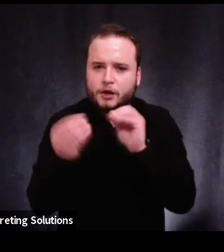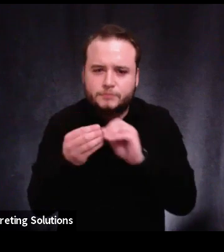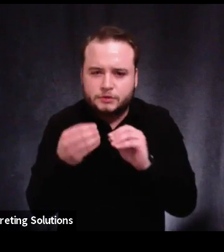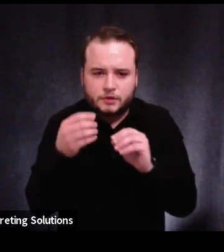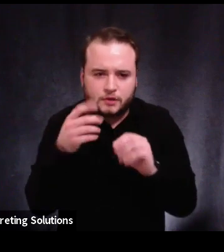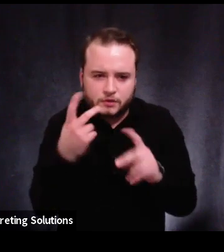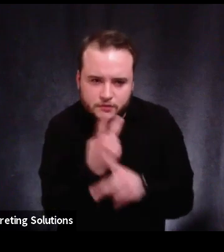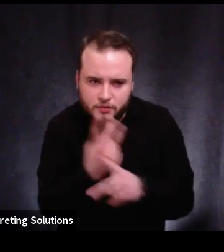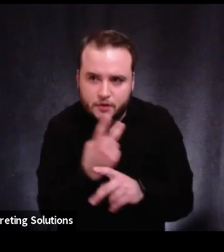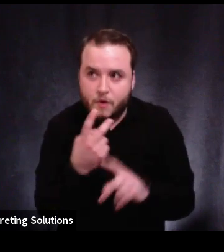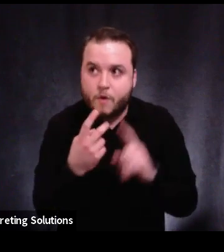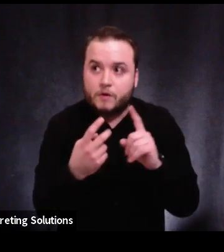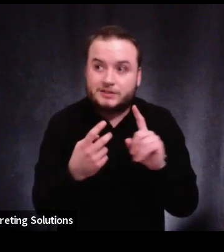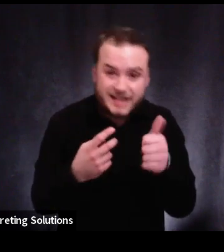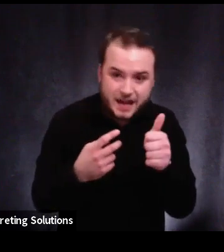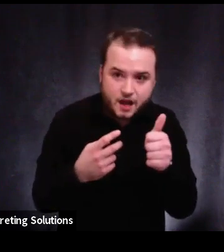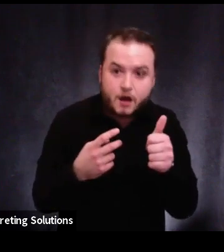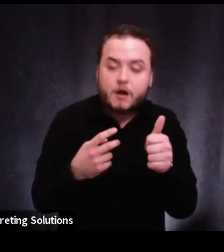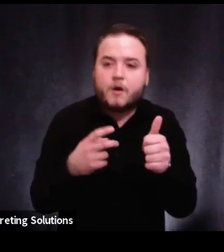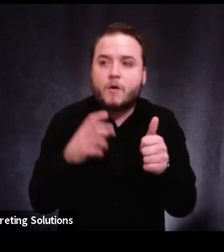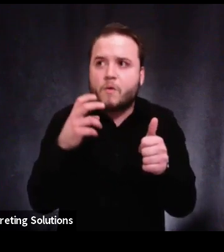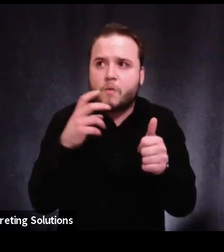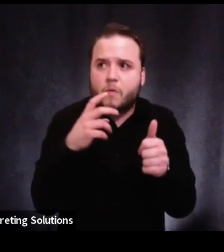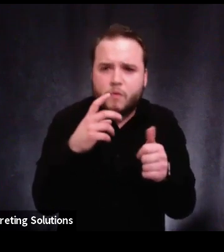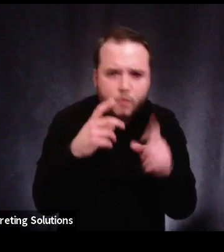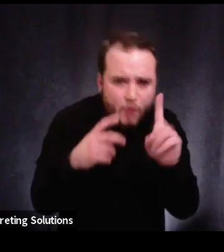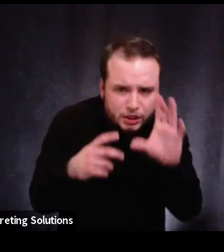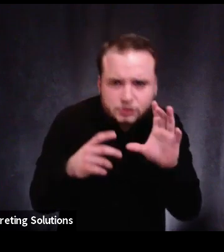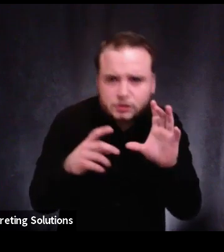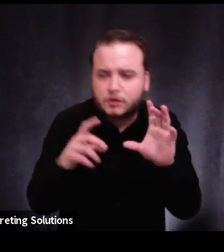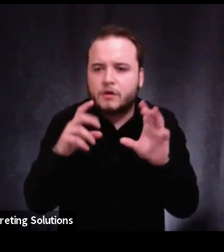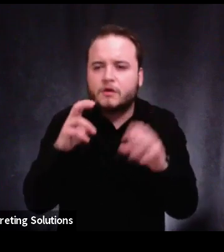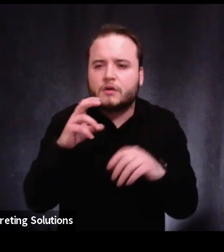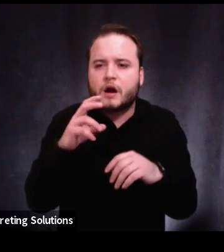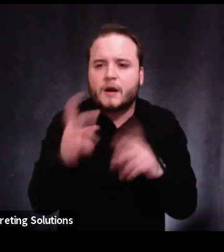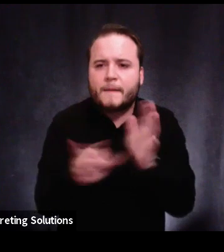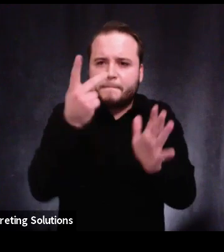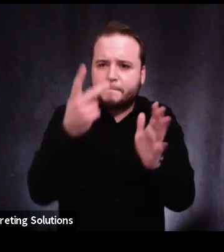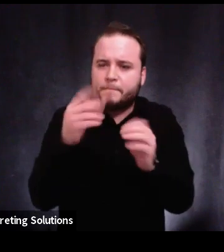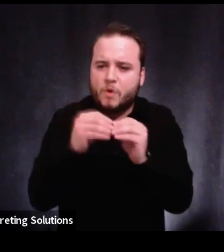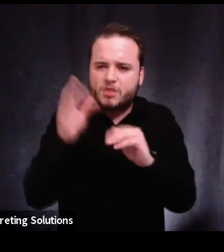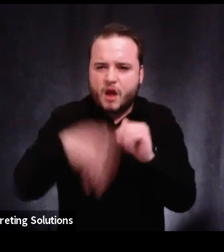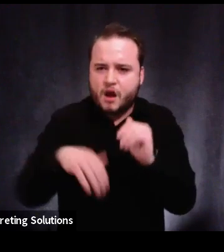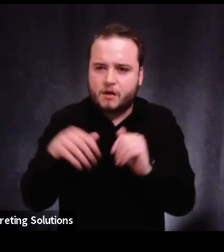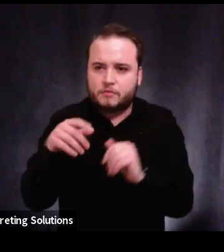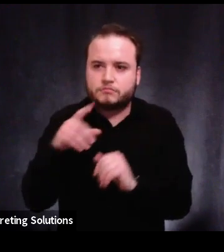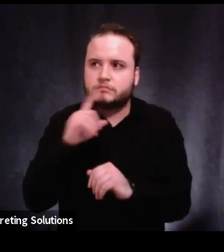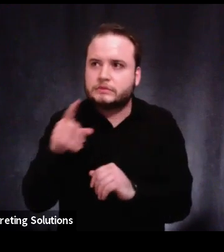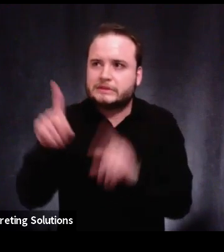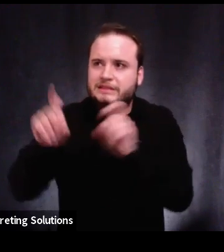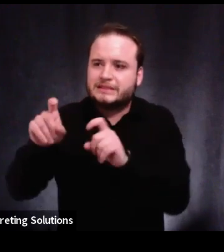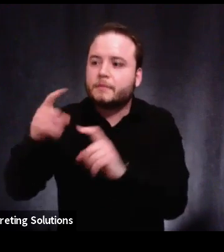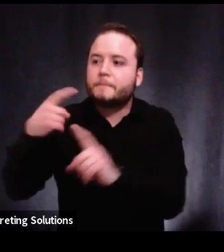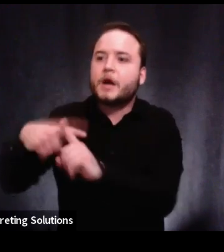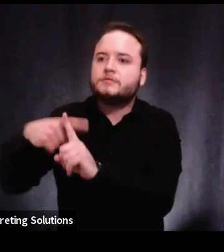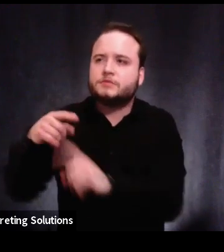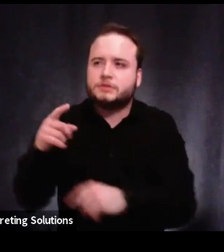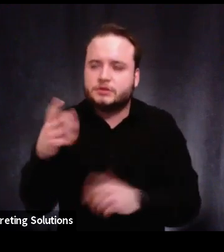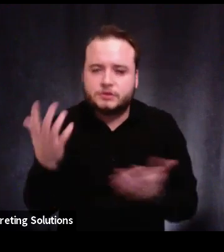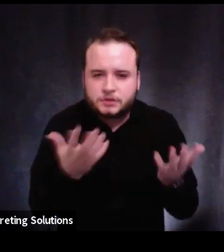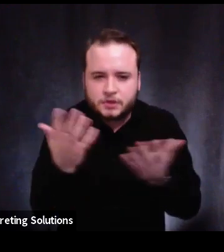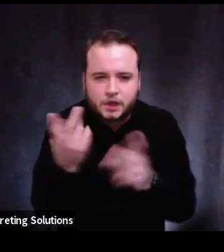can just continue to kind of bat that back and forth, because it's still, quite honestly, it's still a discussion